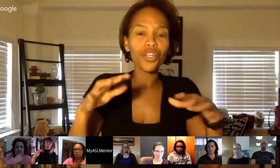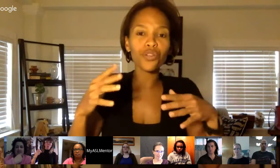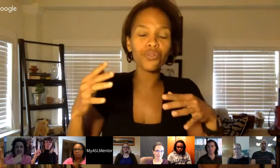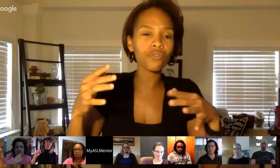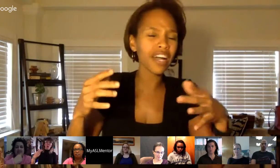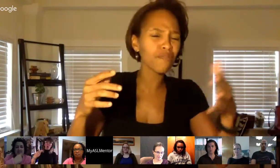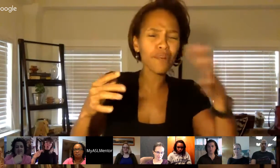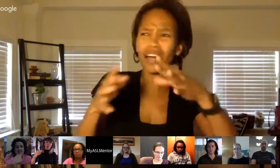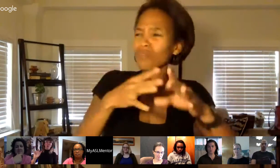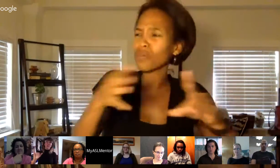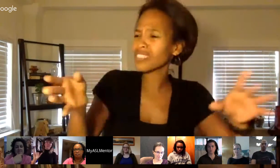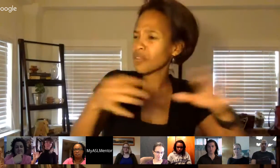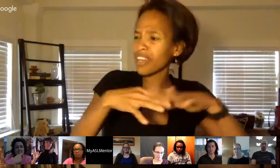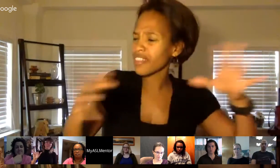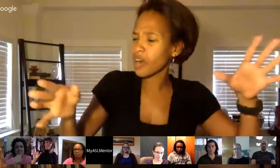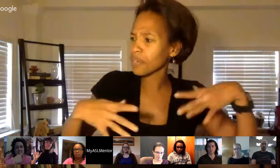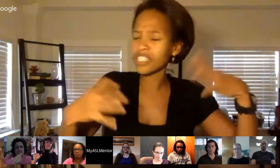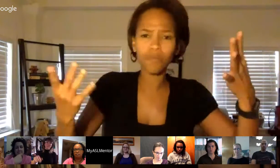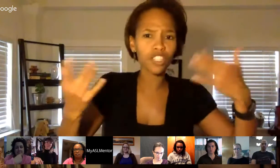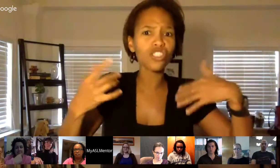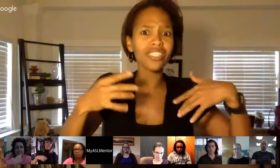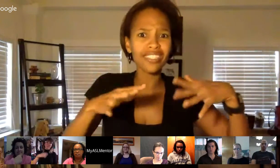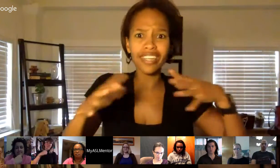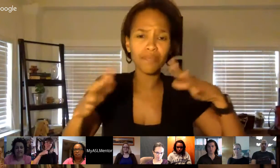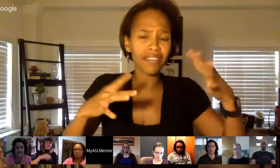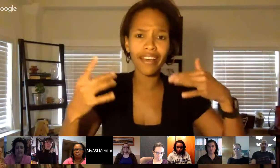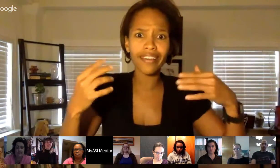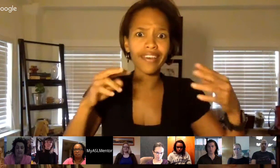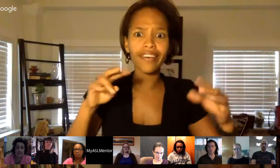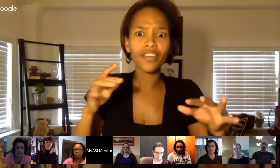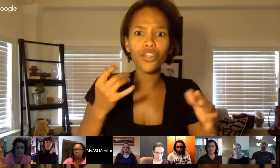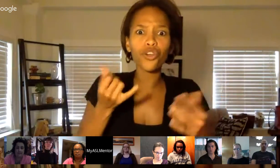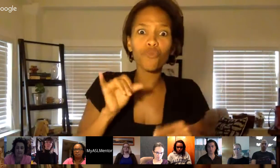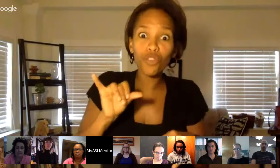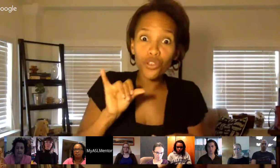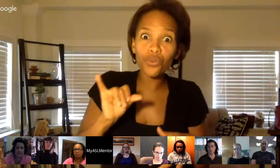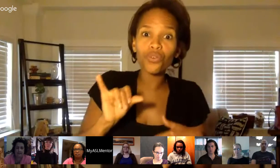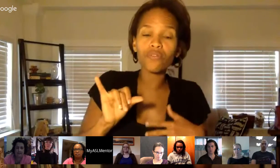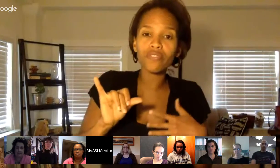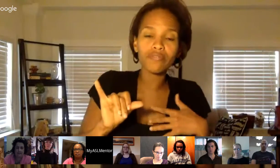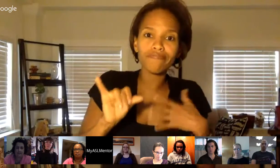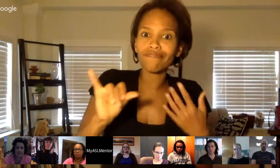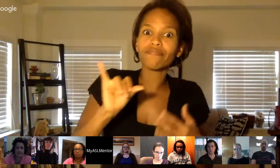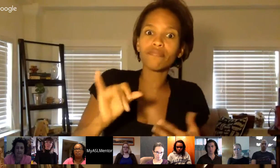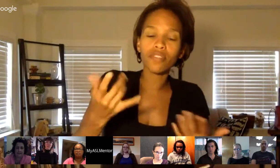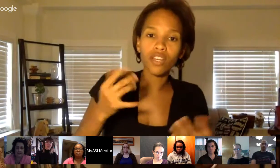I don't remember what it was at the end of that piece, but she did say something like, you know, you